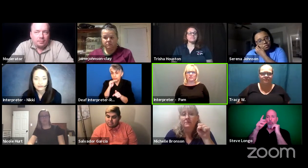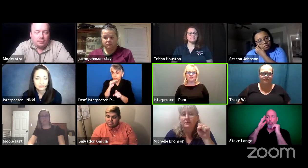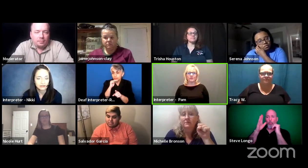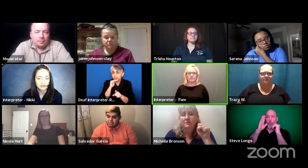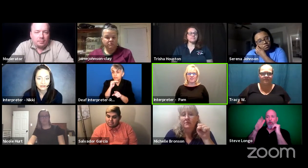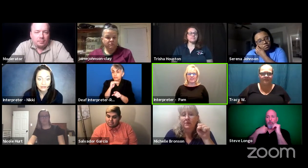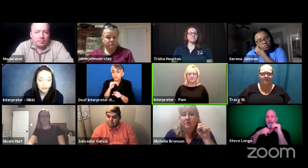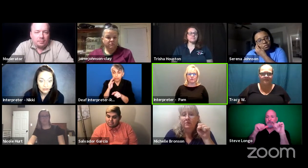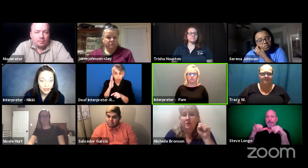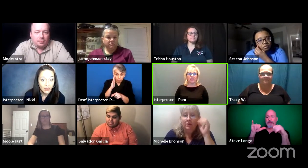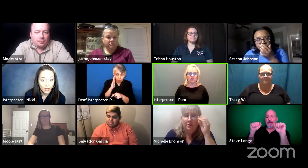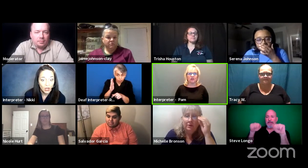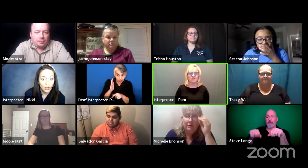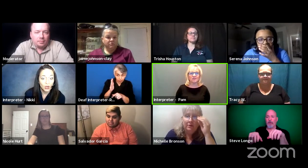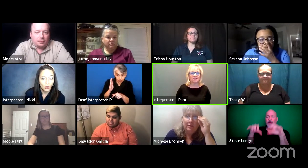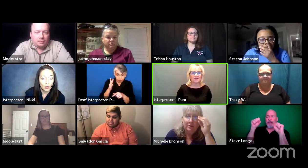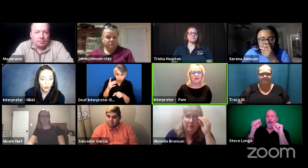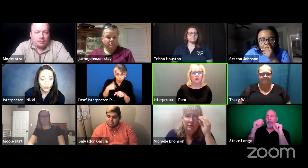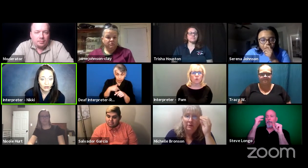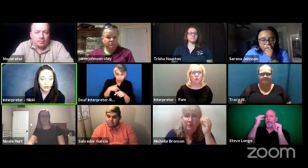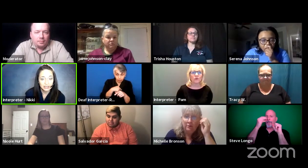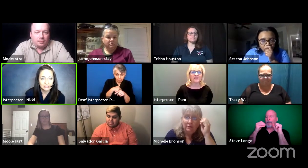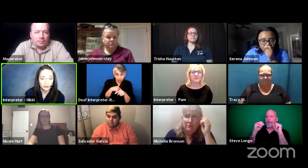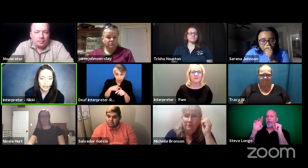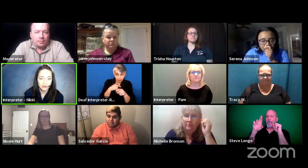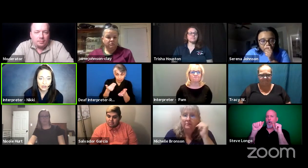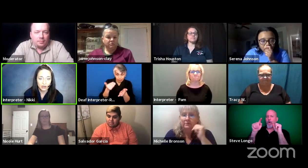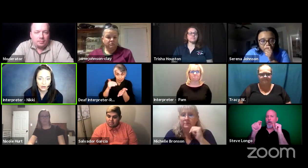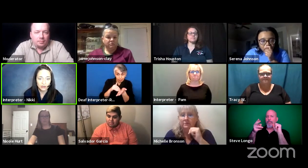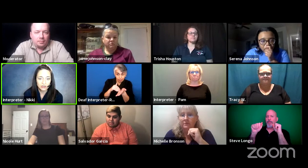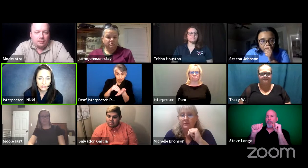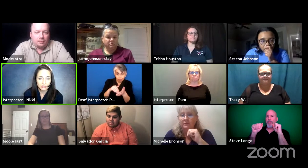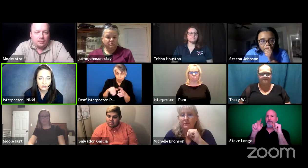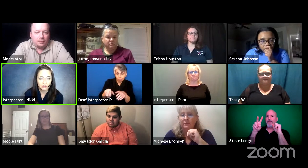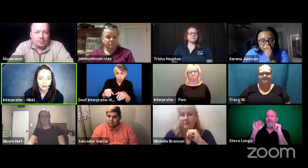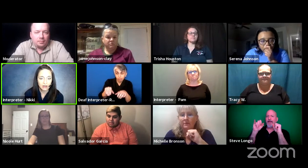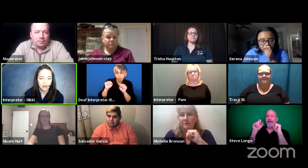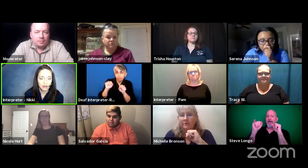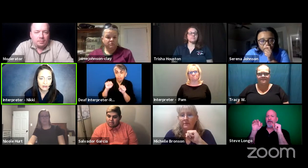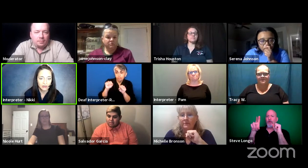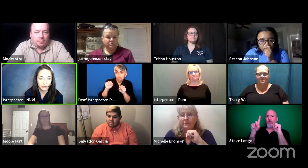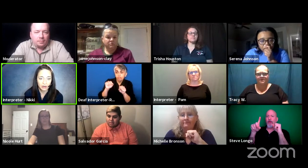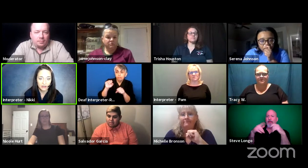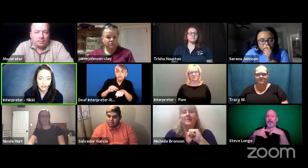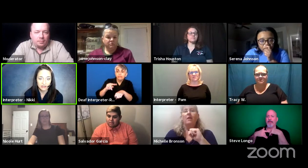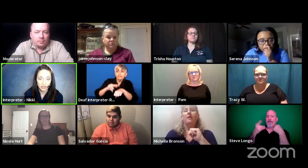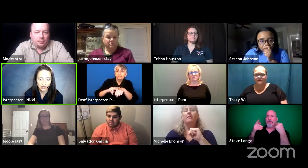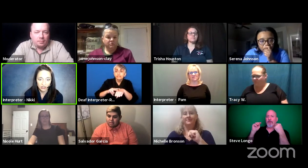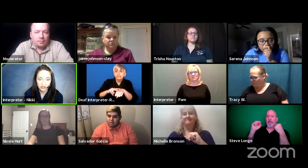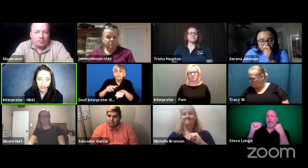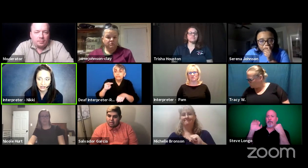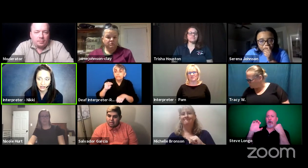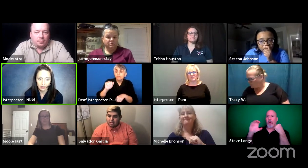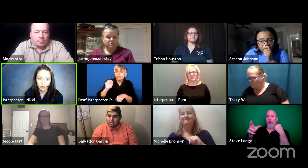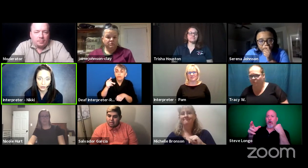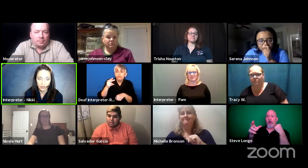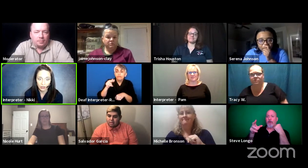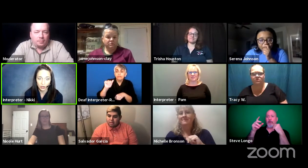Question from Steve for Michelle. Will we still be able to host the Martha's Vineyard event like that we